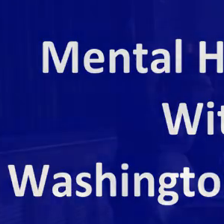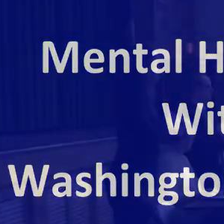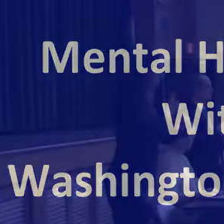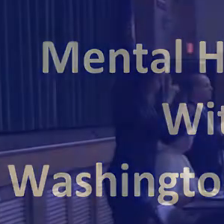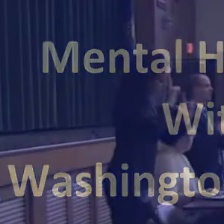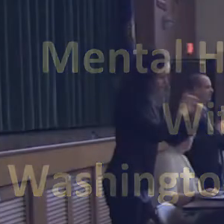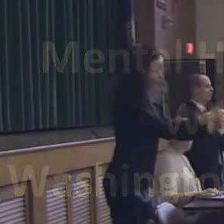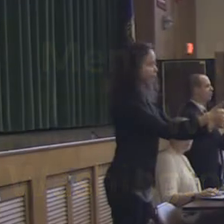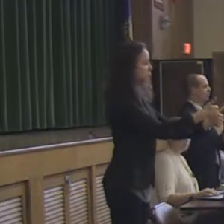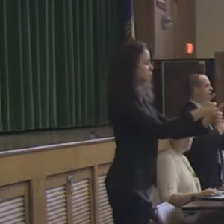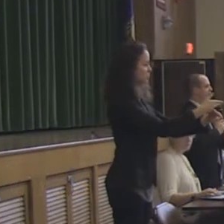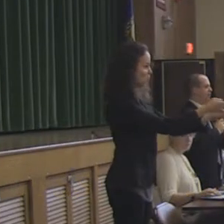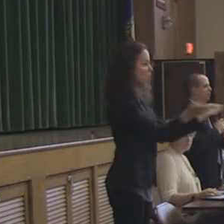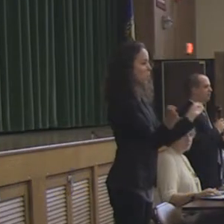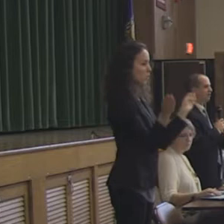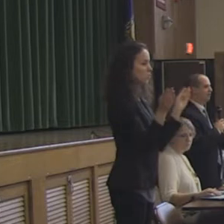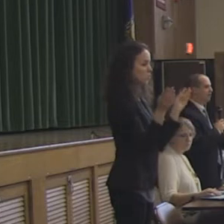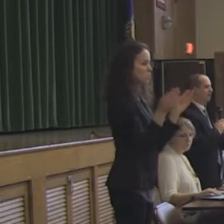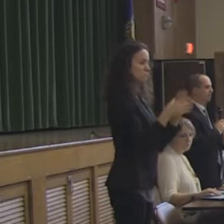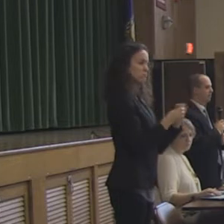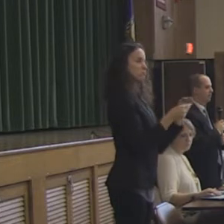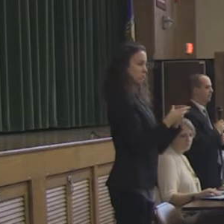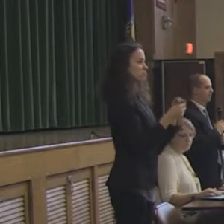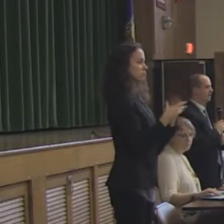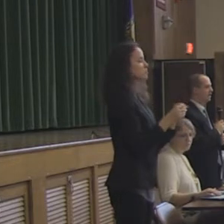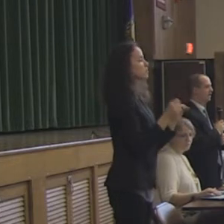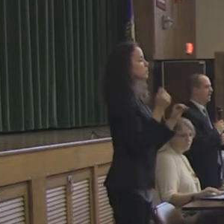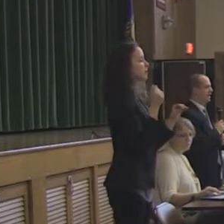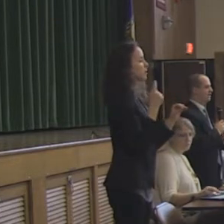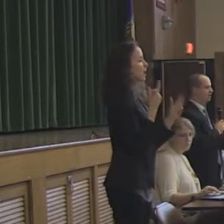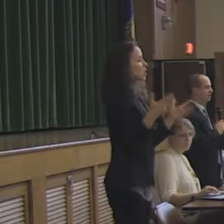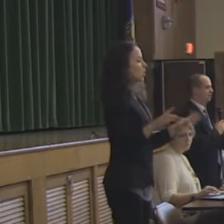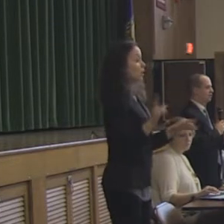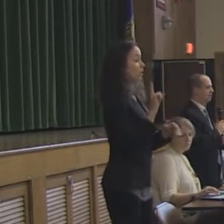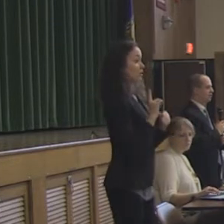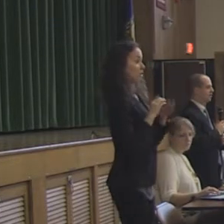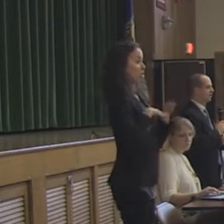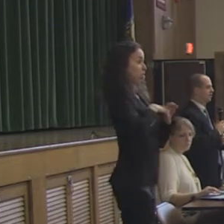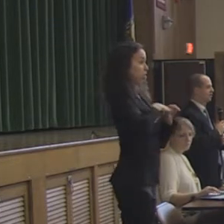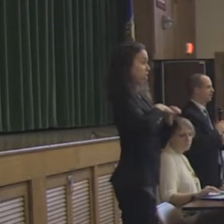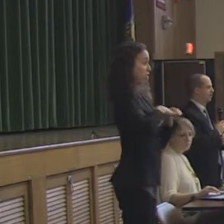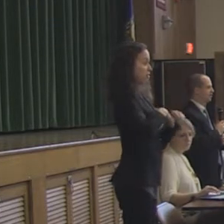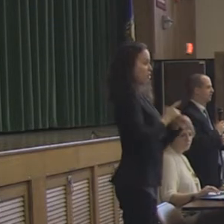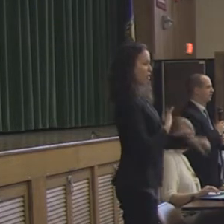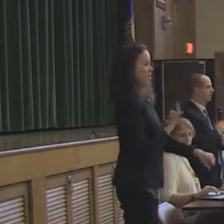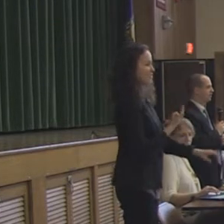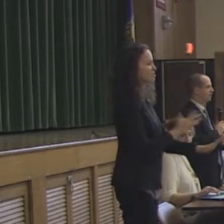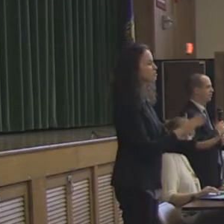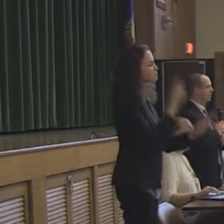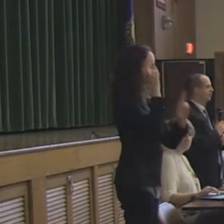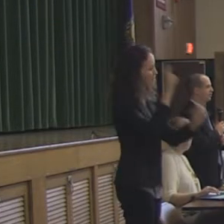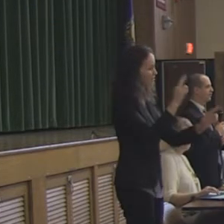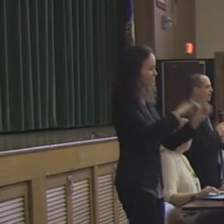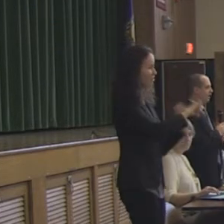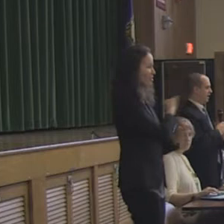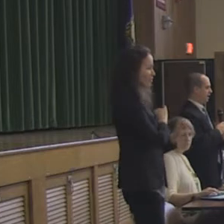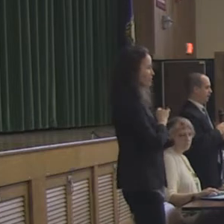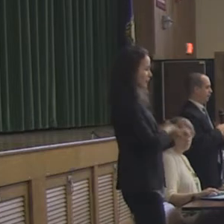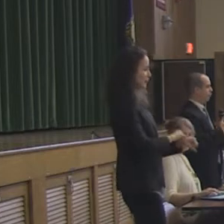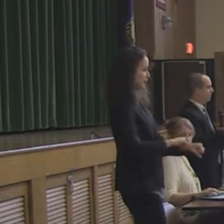To speak, but I would just ask that we're being respectful of all the people here today and, keeping ourselves within reasonable